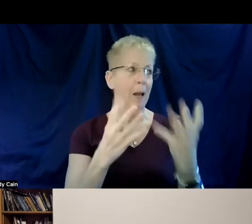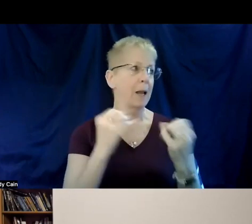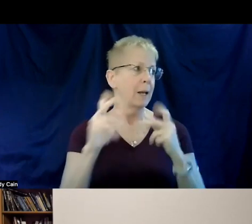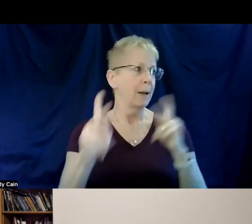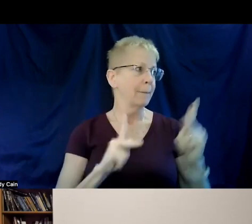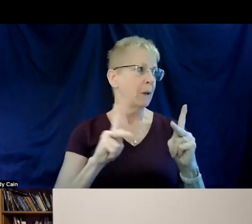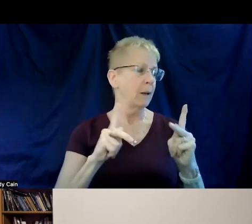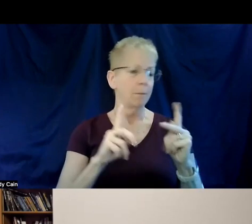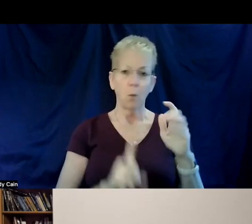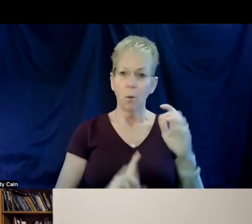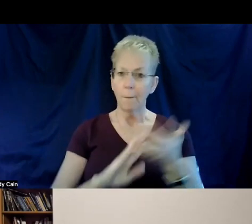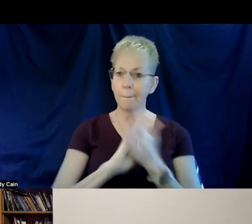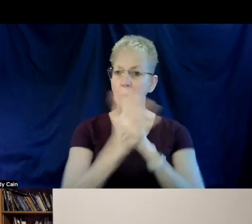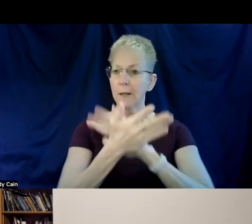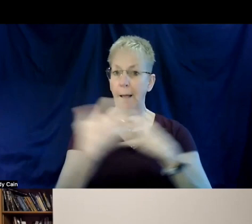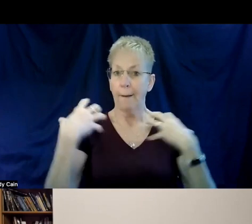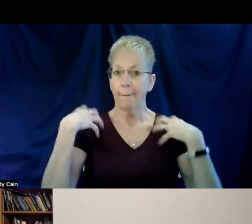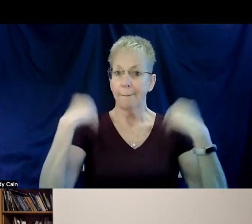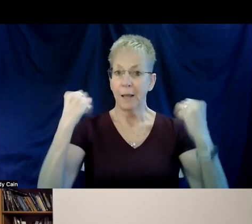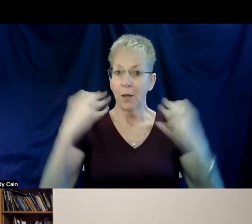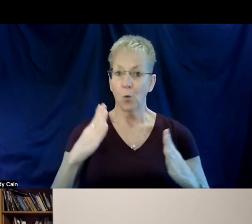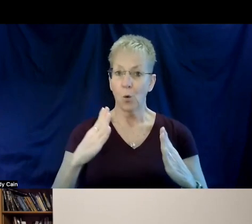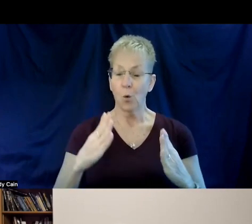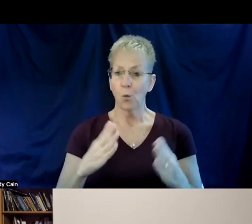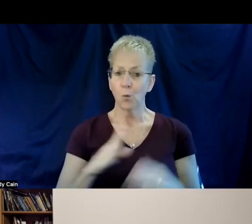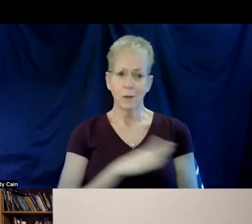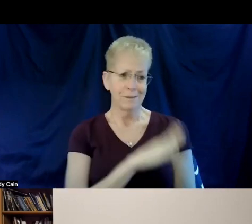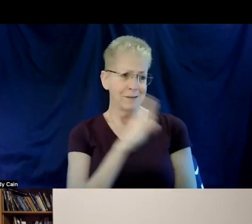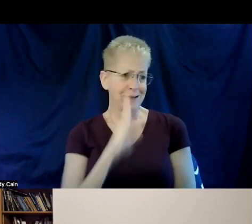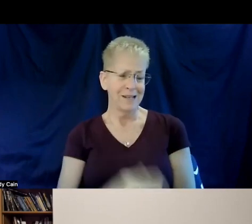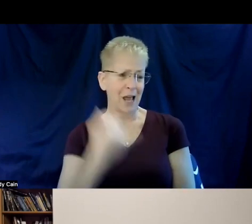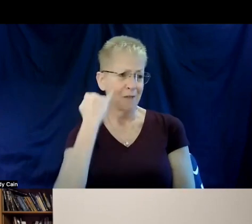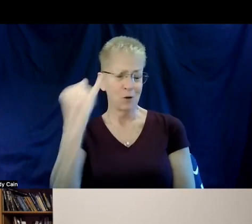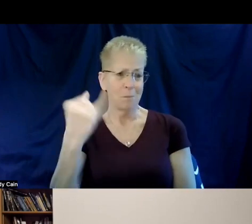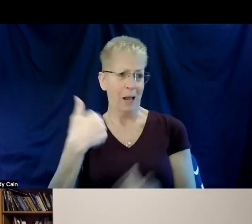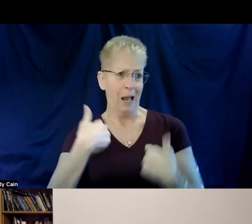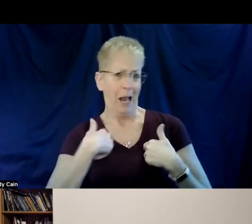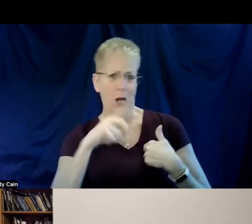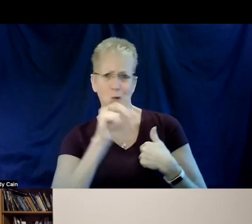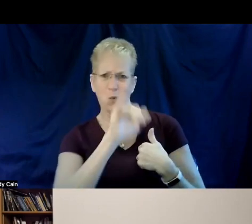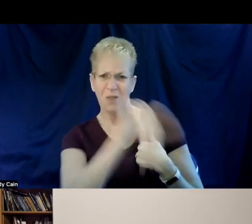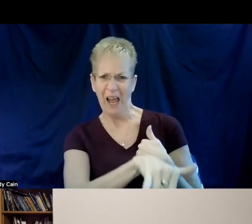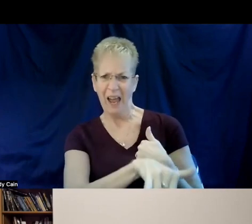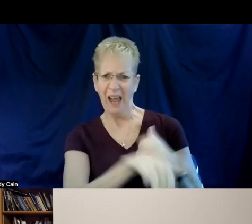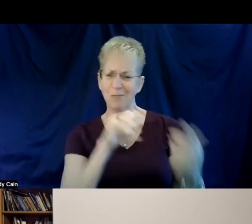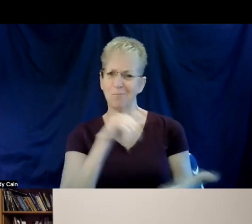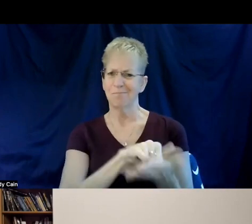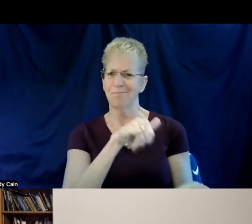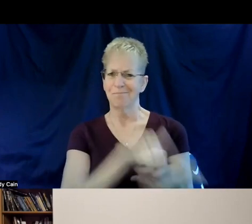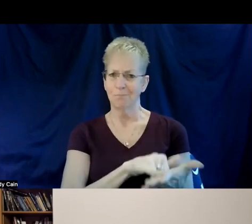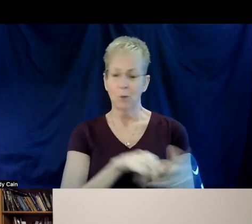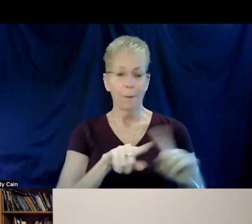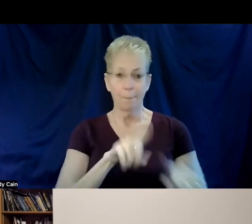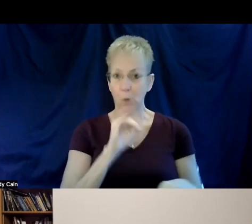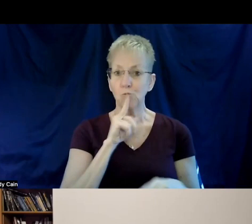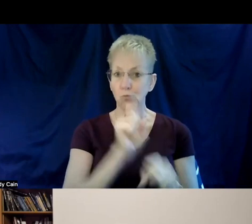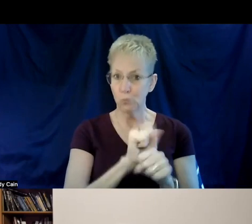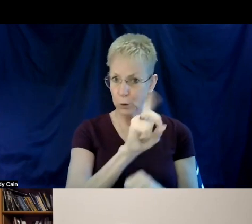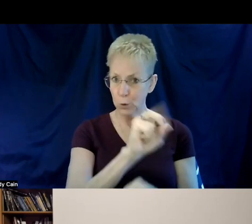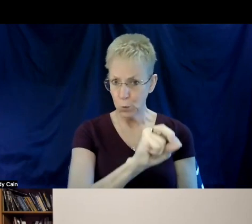as heroes, just you never would have imagined they would have done anything like that. And some of the more